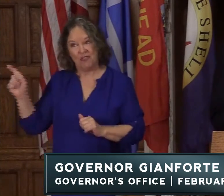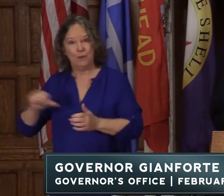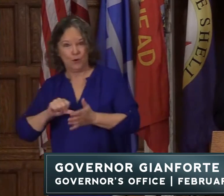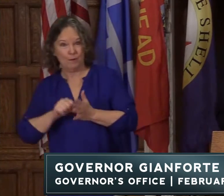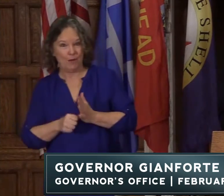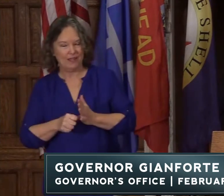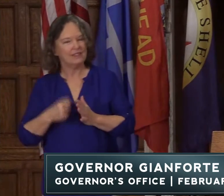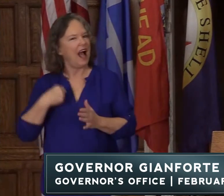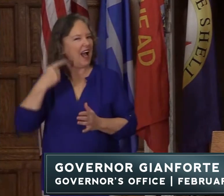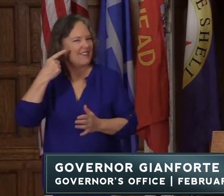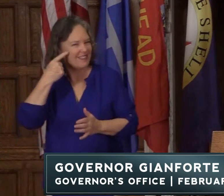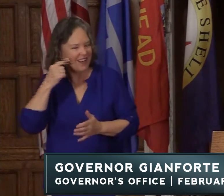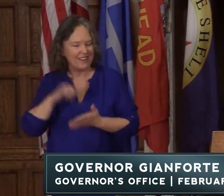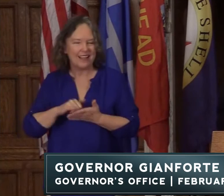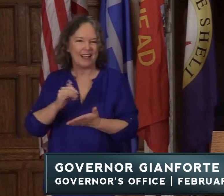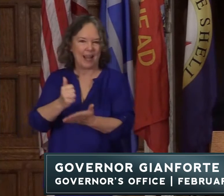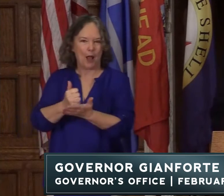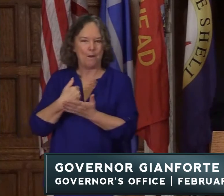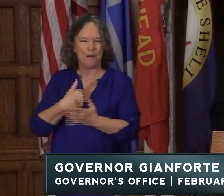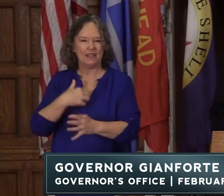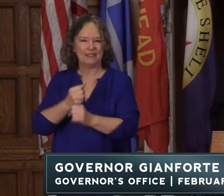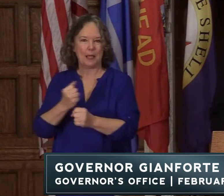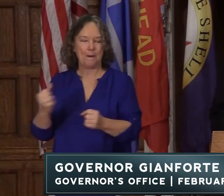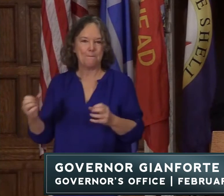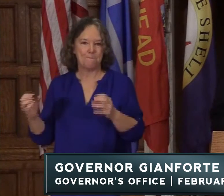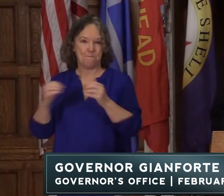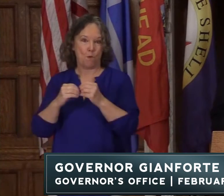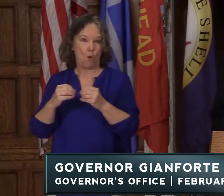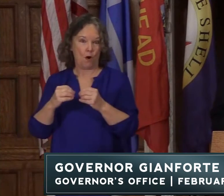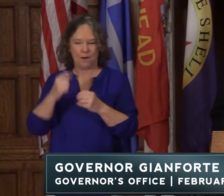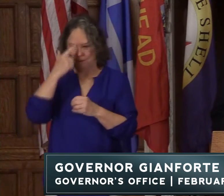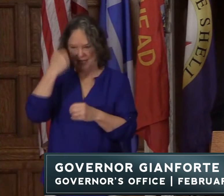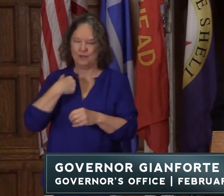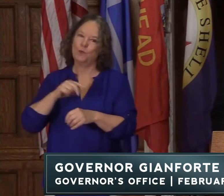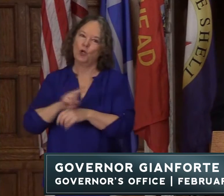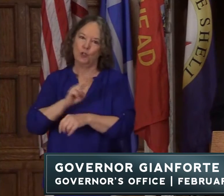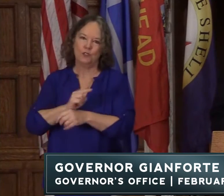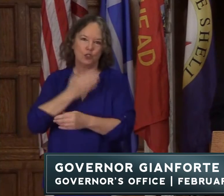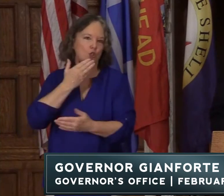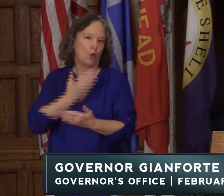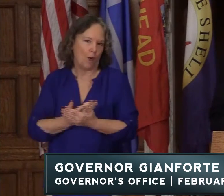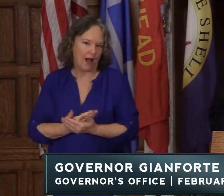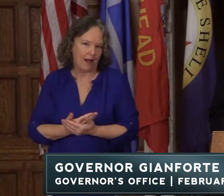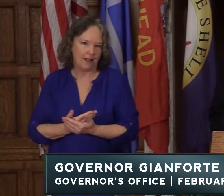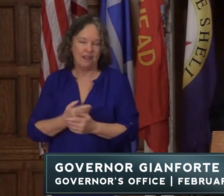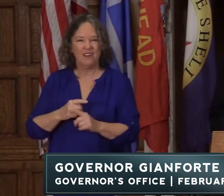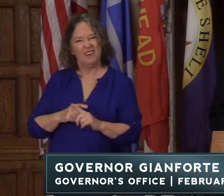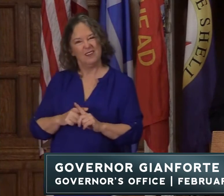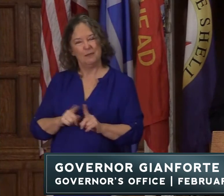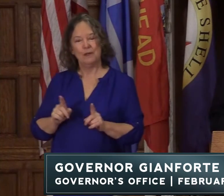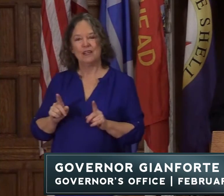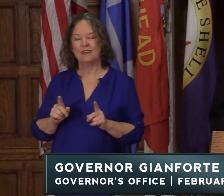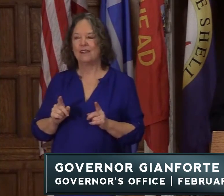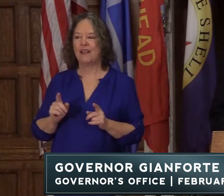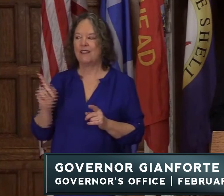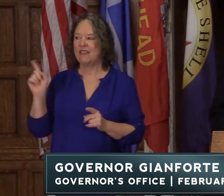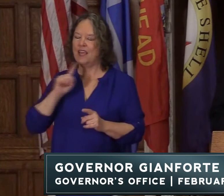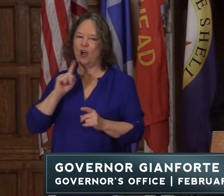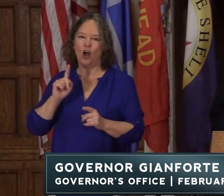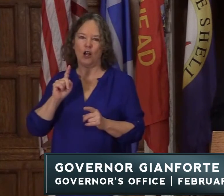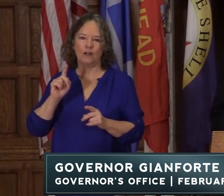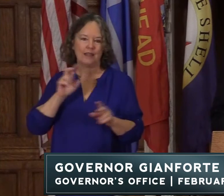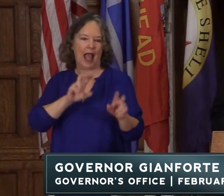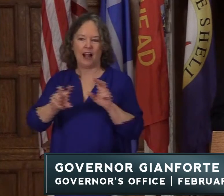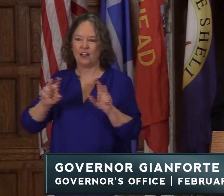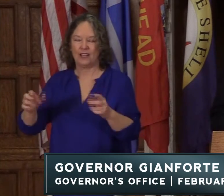more doses because we've been just getting her done. But it seems currently they're allocating purely on a